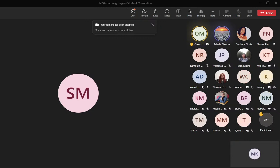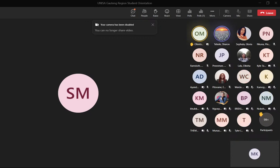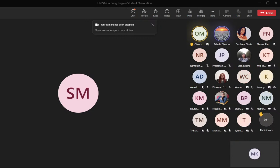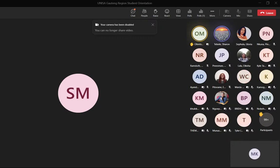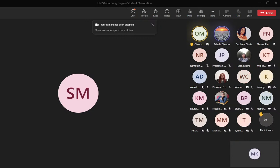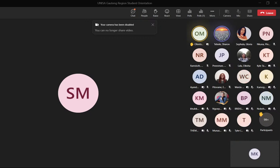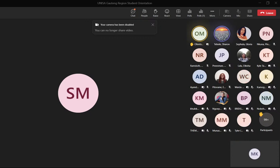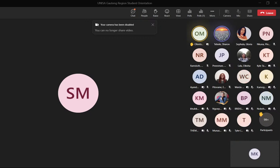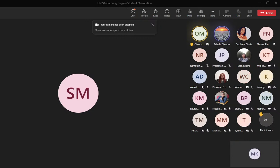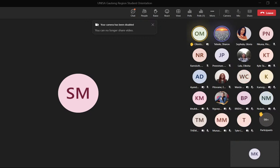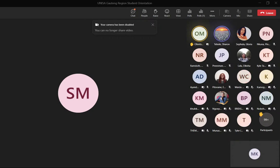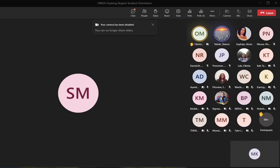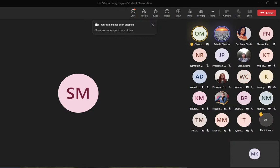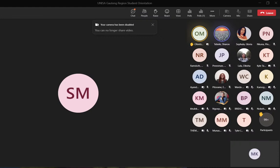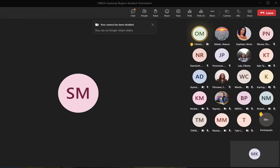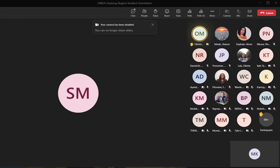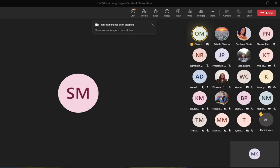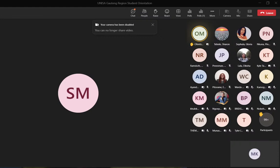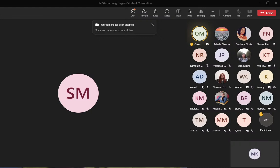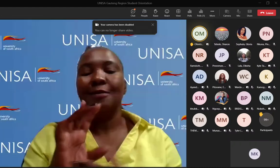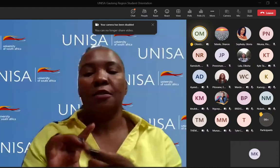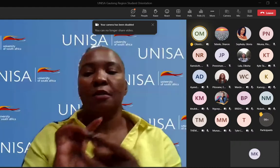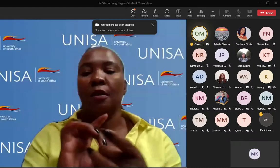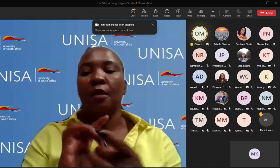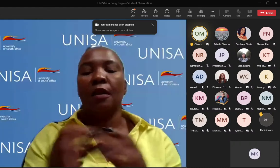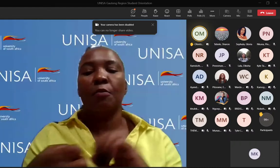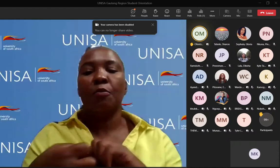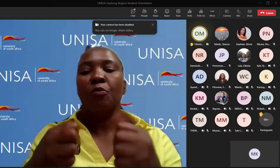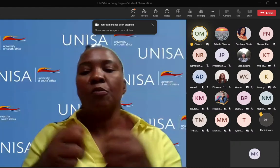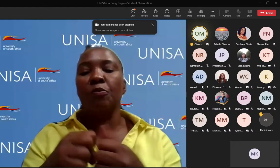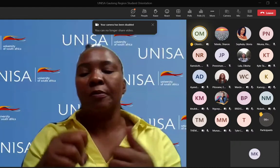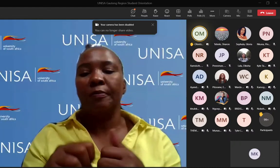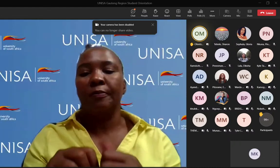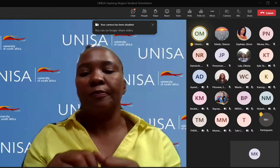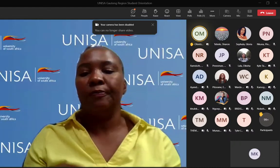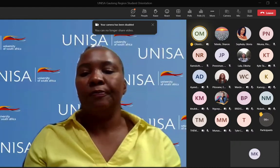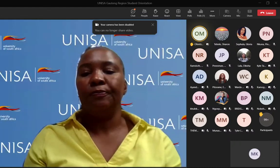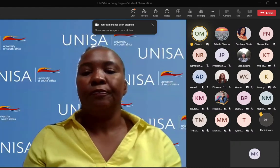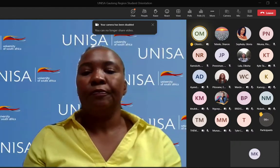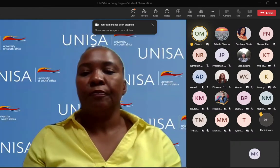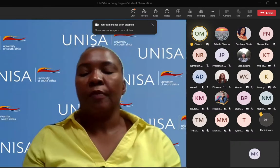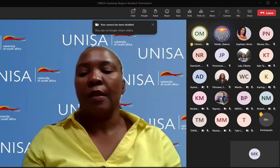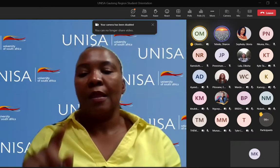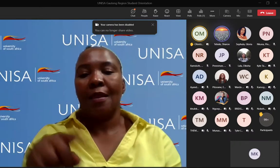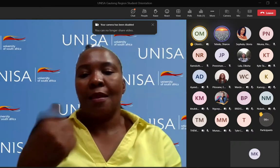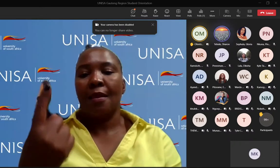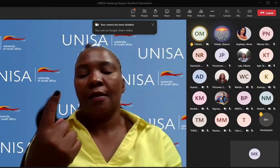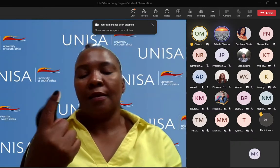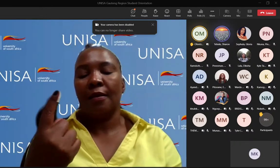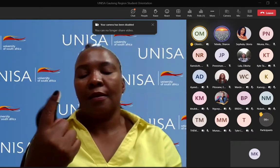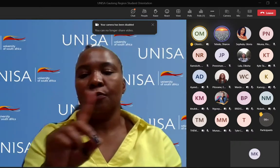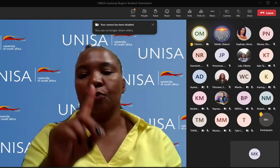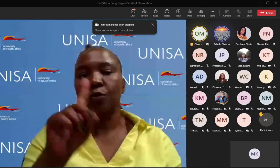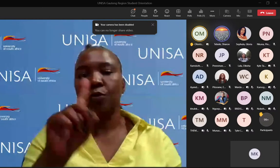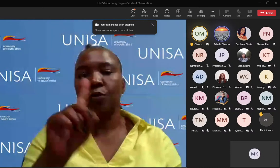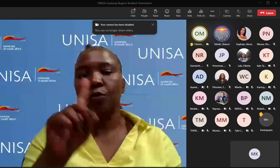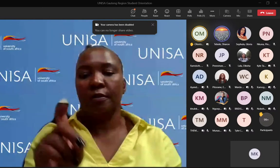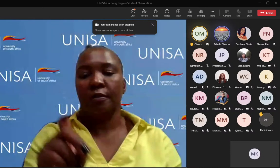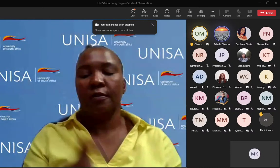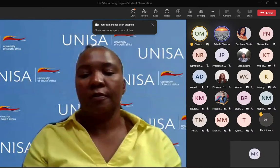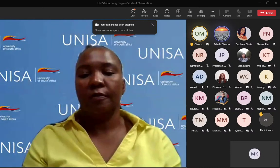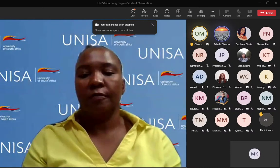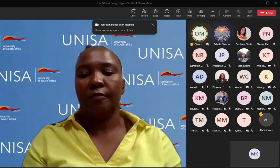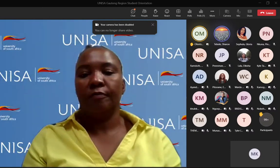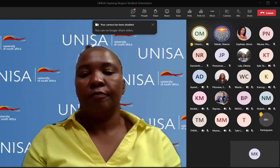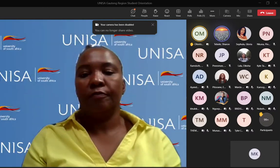team because um there's connectivity is a problem um our story can we take the next two okay I'm not sure I seen on